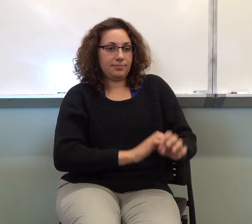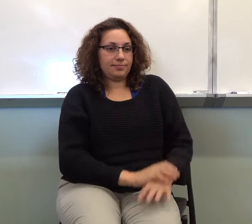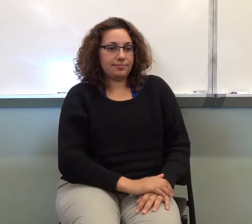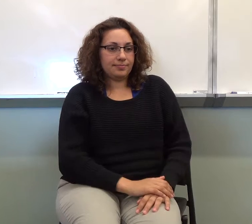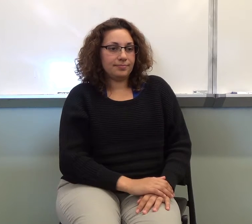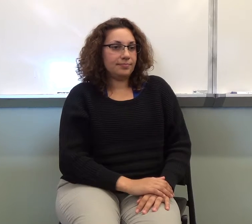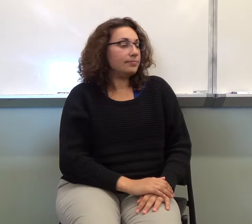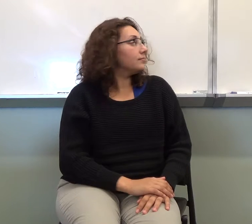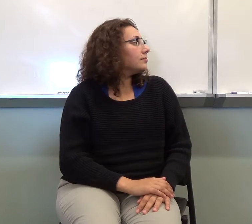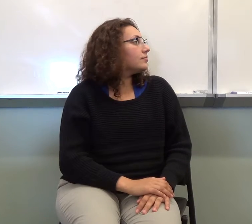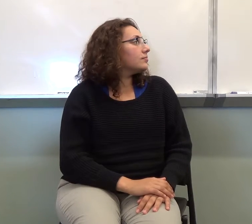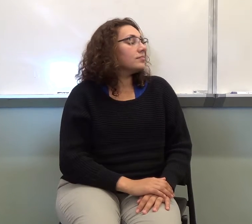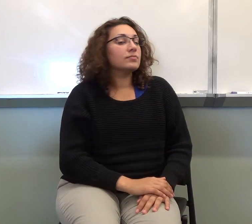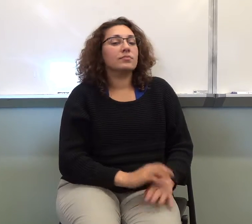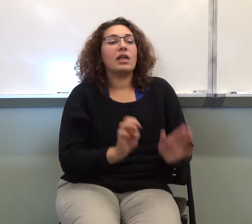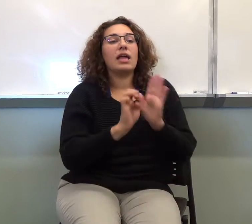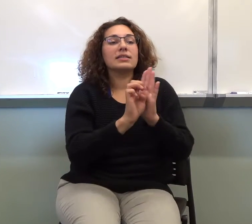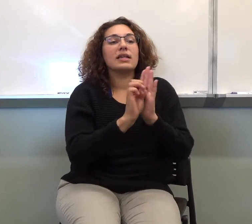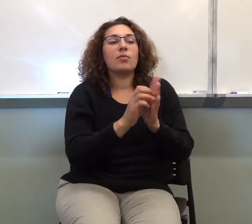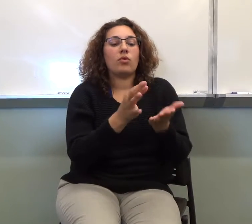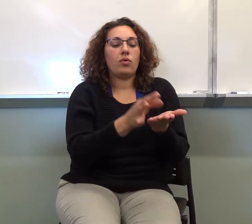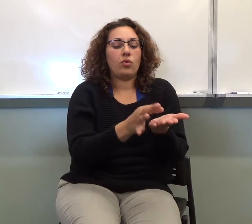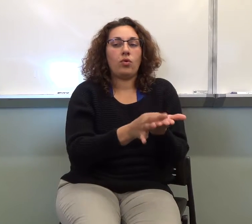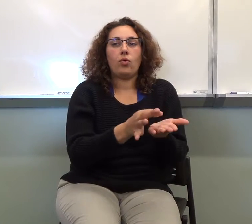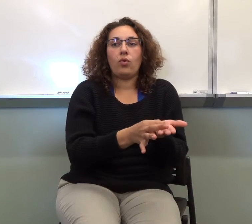For example, let's do the coin toss.